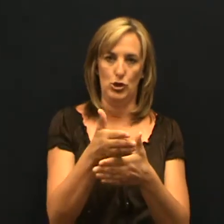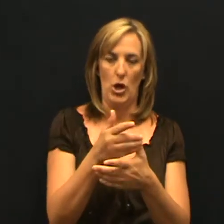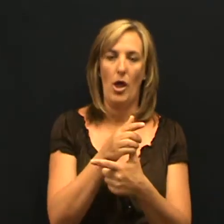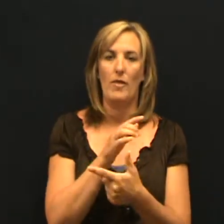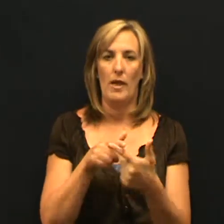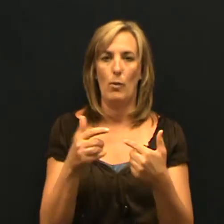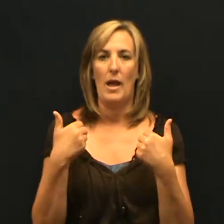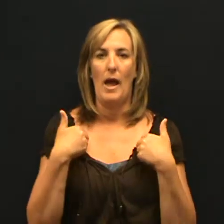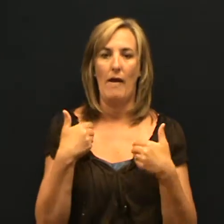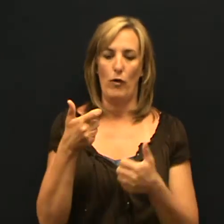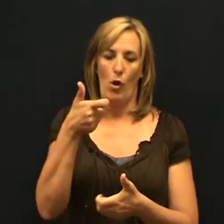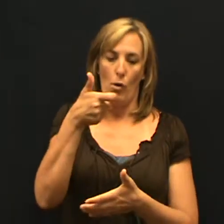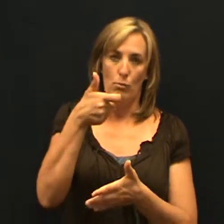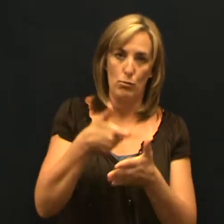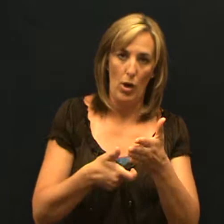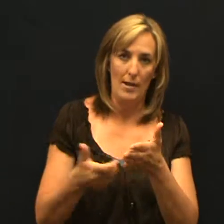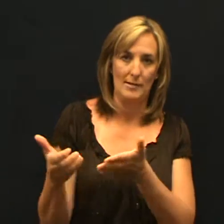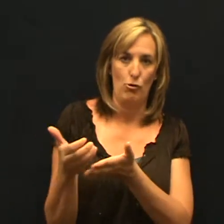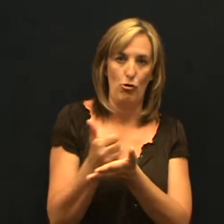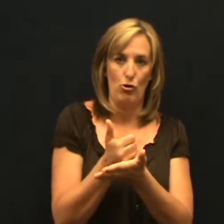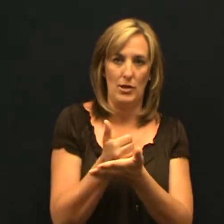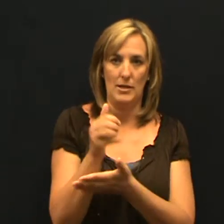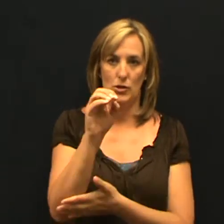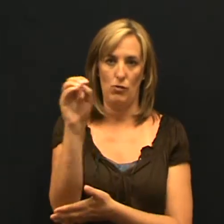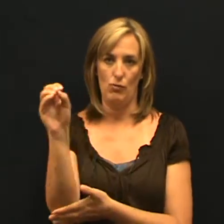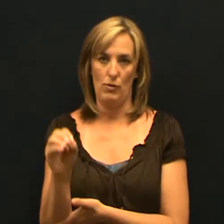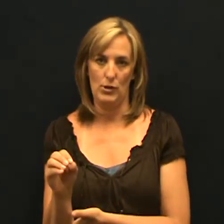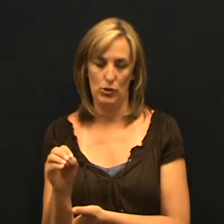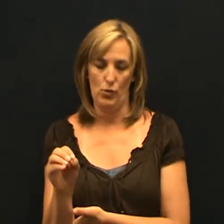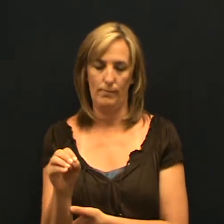ratio. National Beverage's stock price was